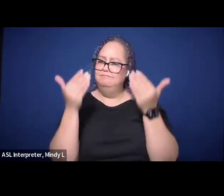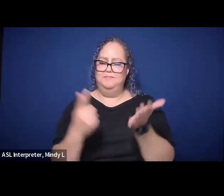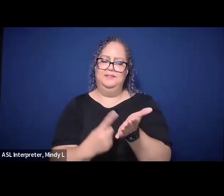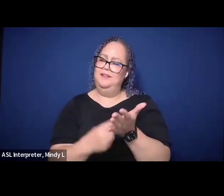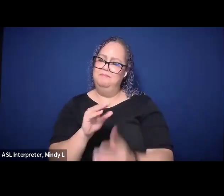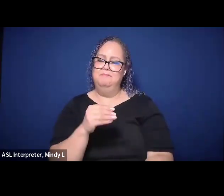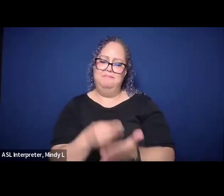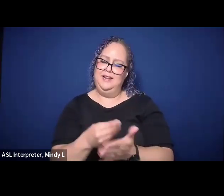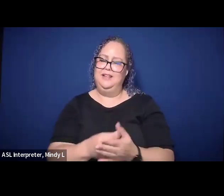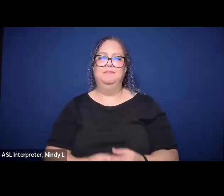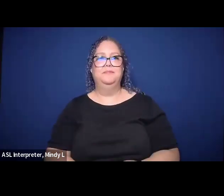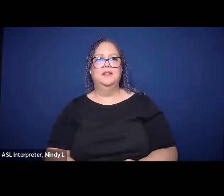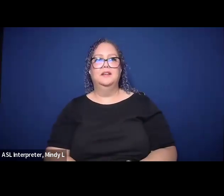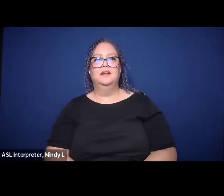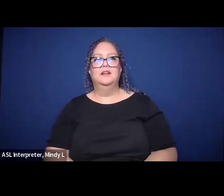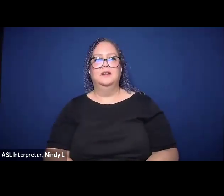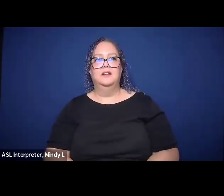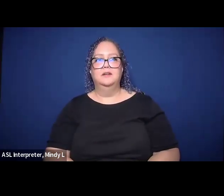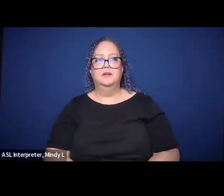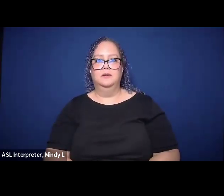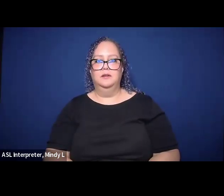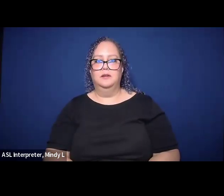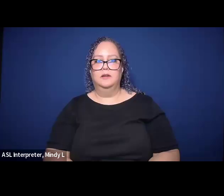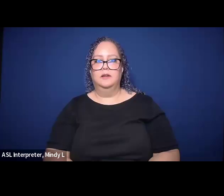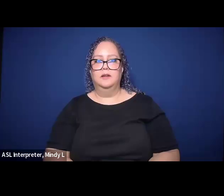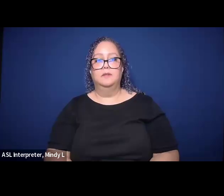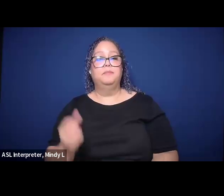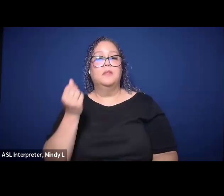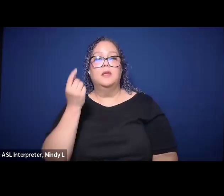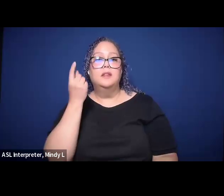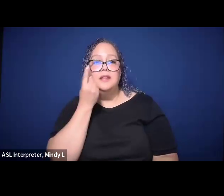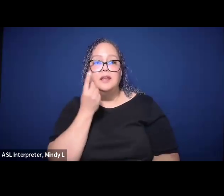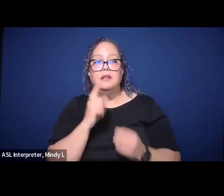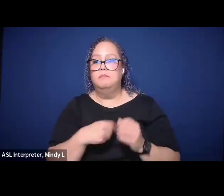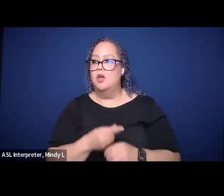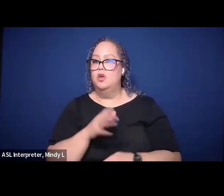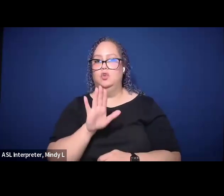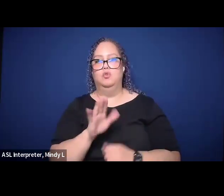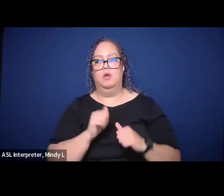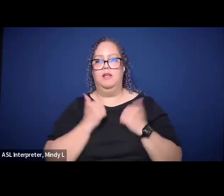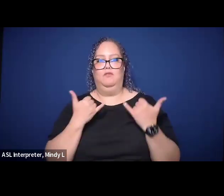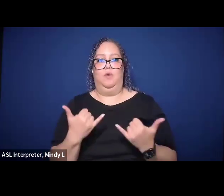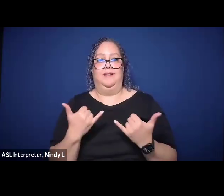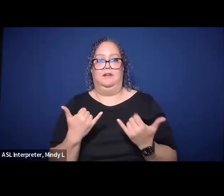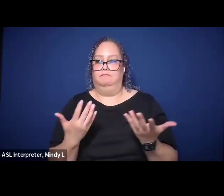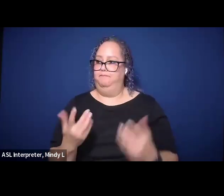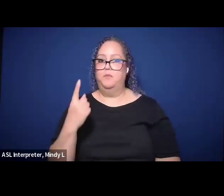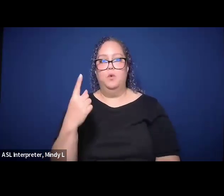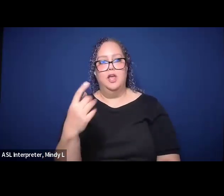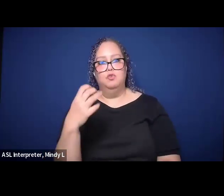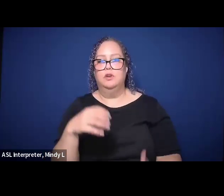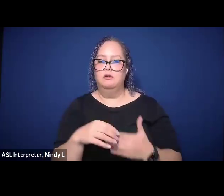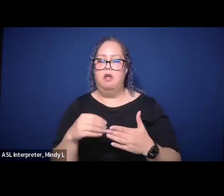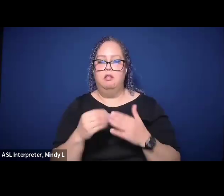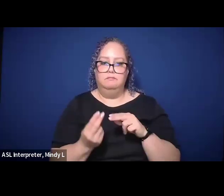I want you to start where you are. $100 extra this month could change something for you.